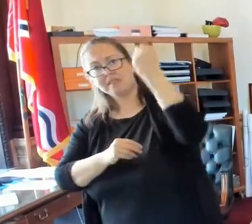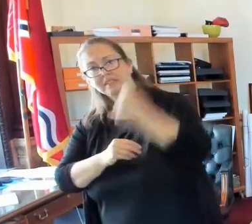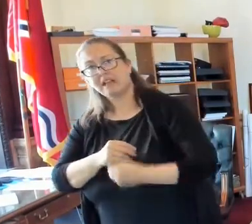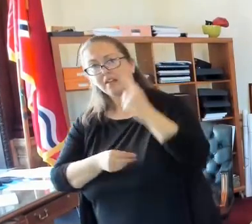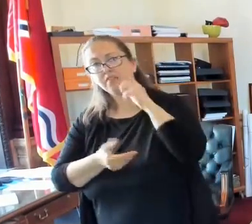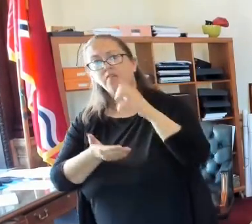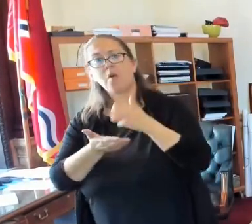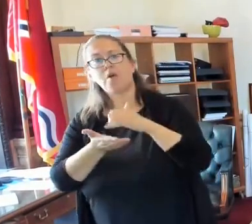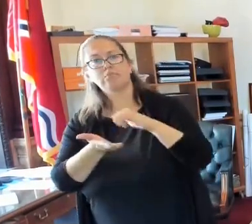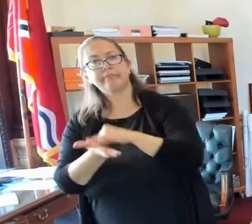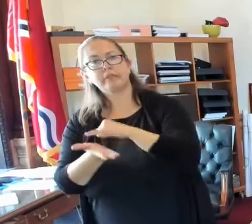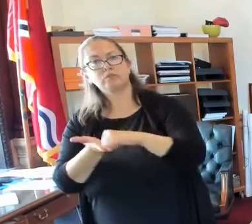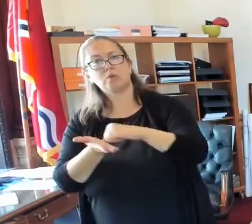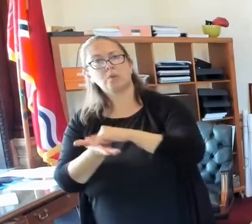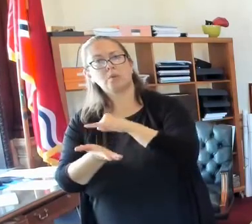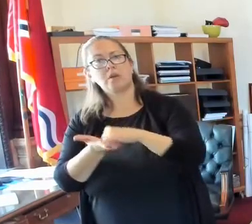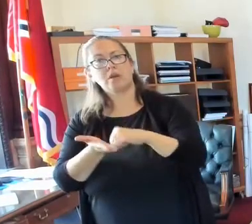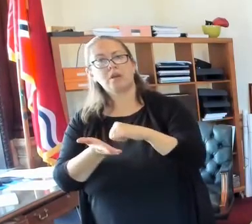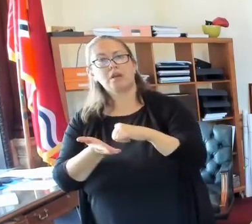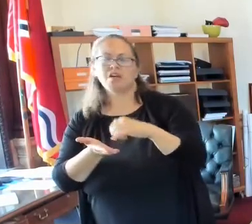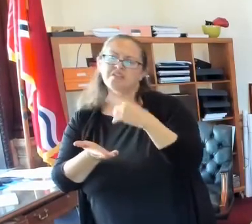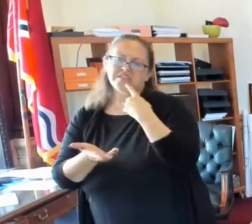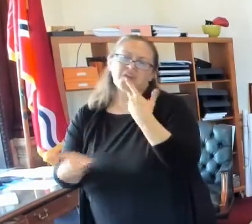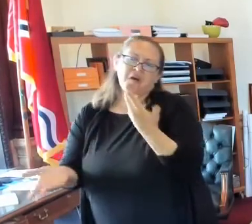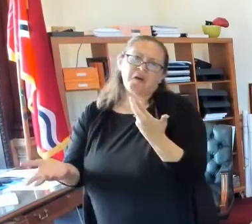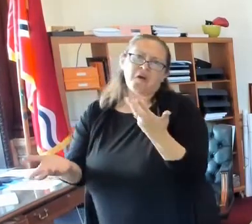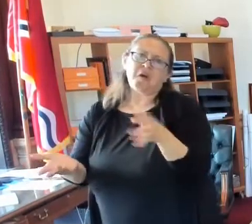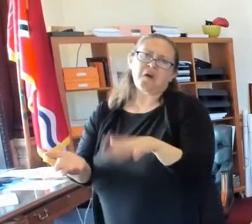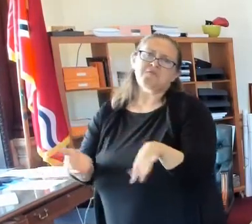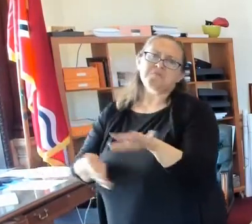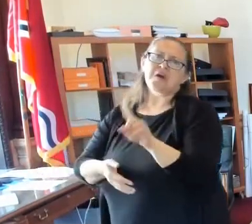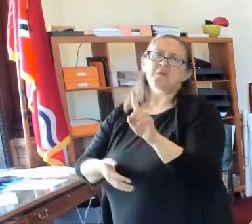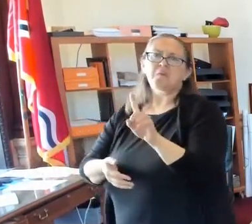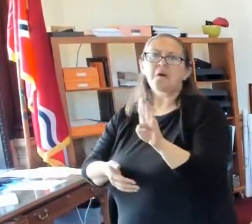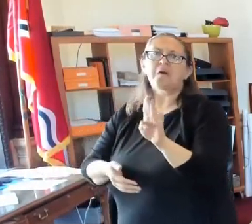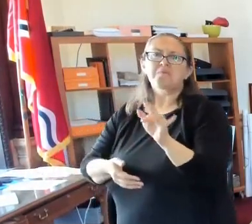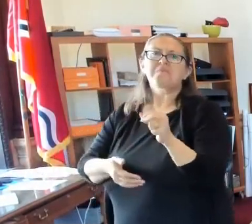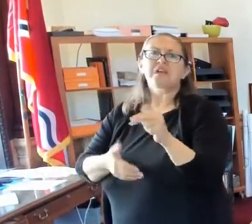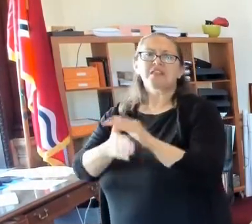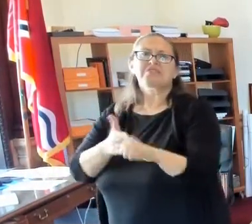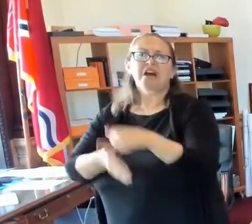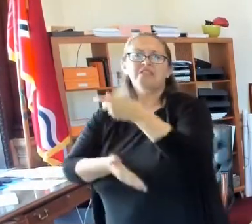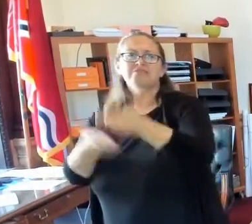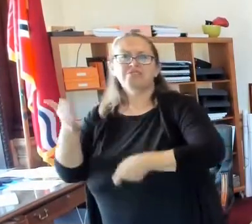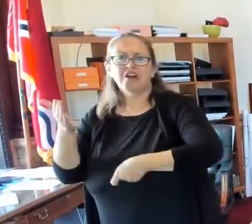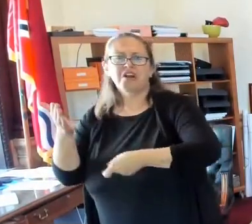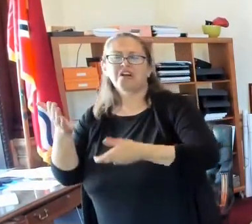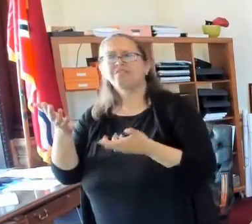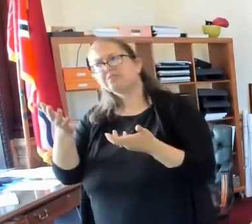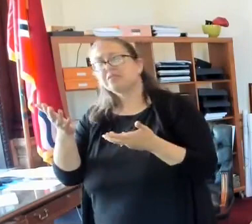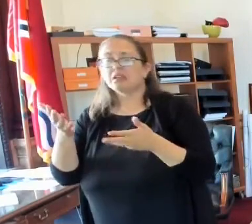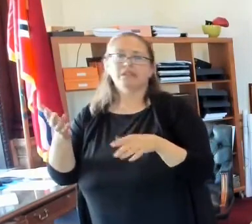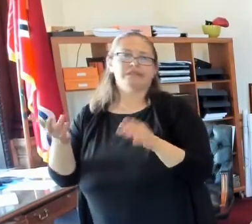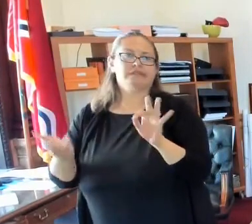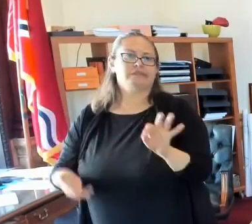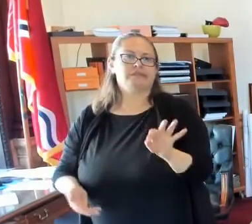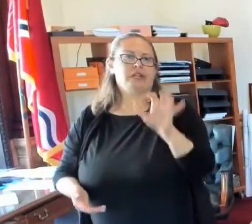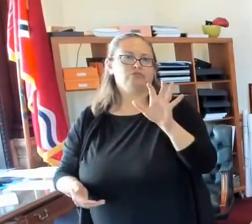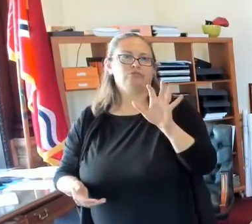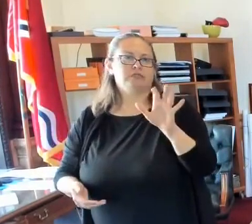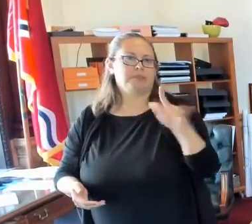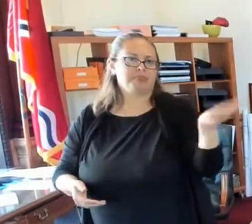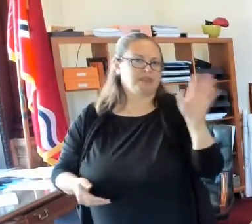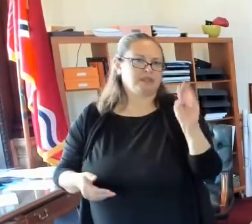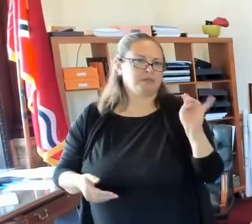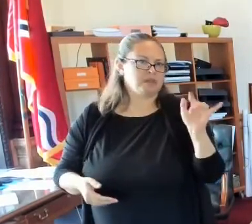study said that the Metrolink expansion would cost close to $1 billion, 900 and some million, and that it